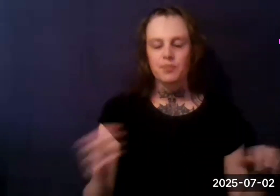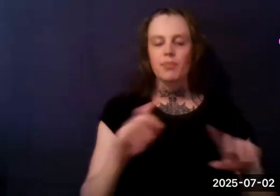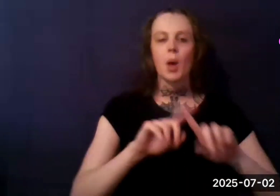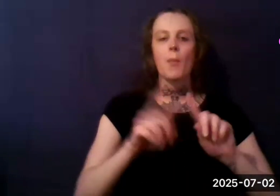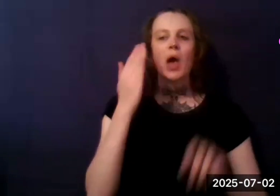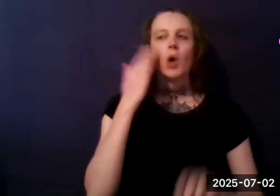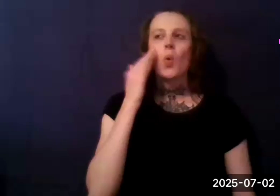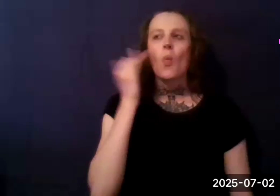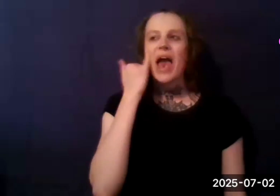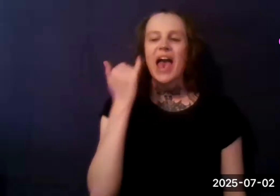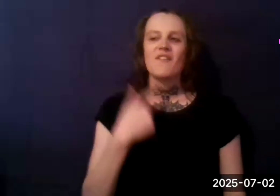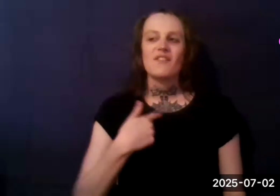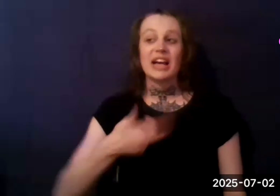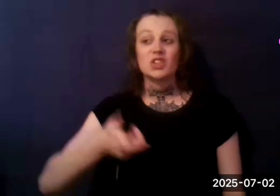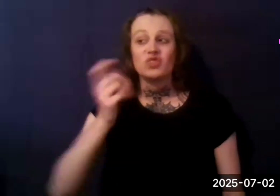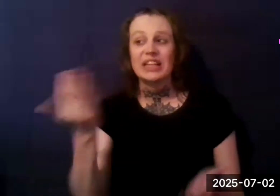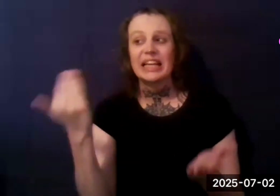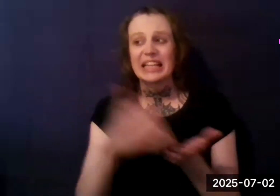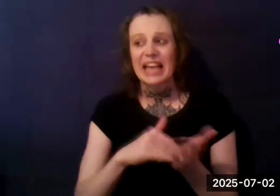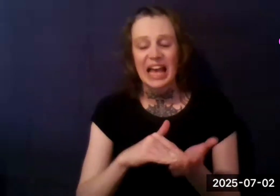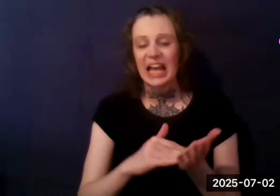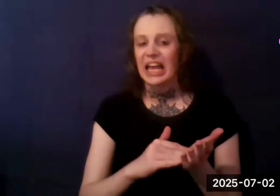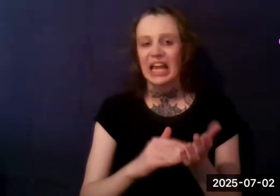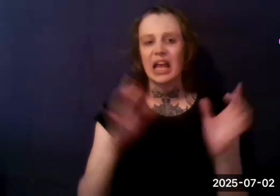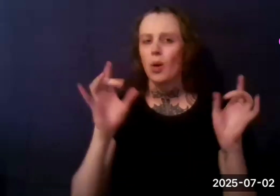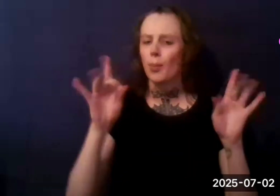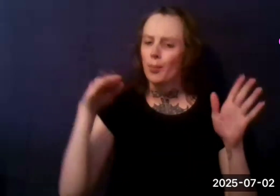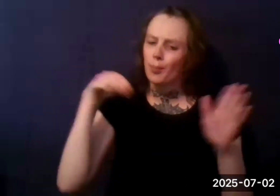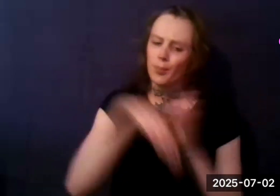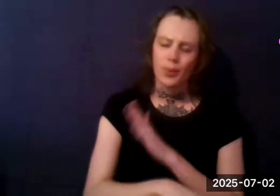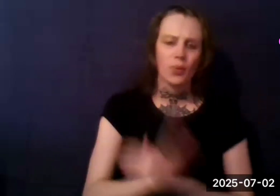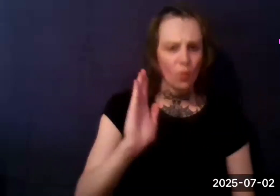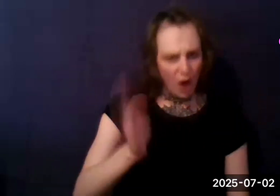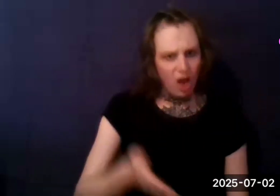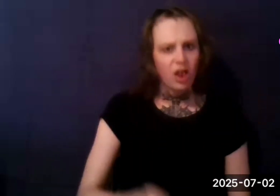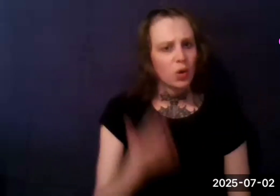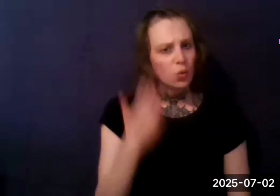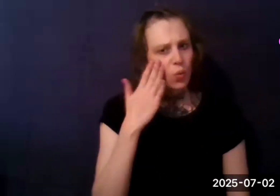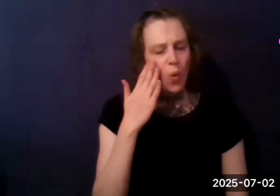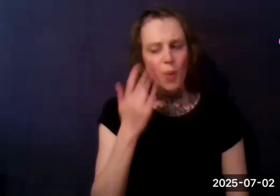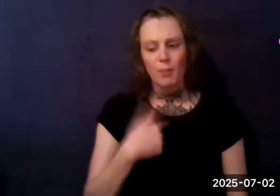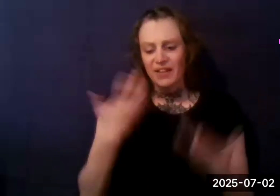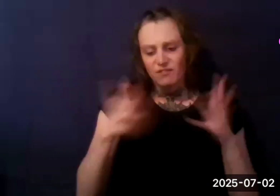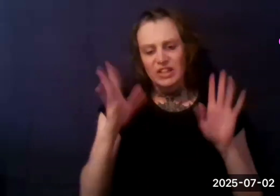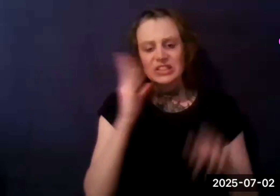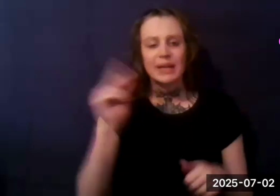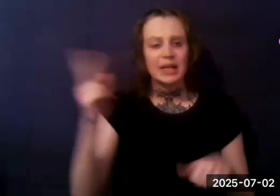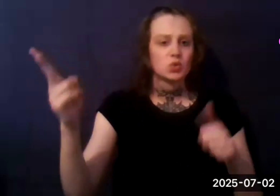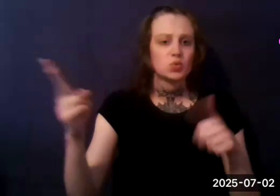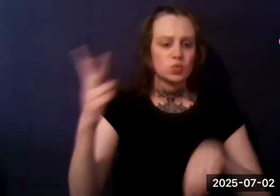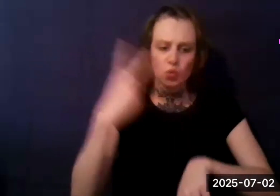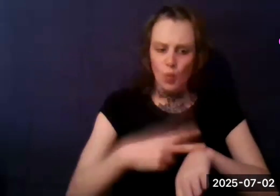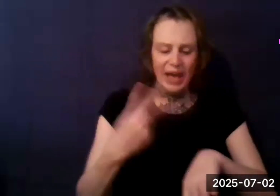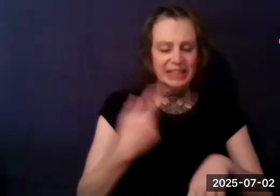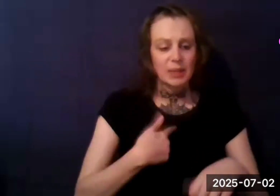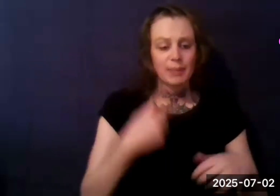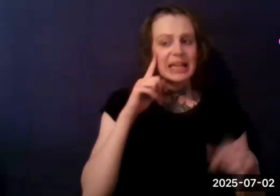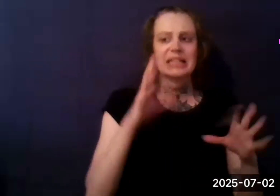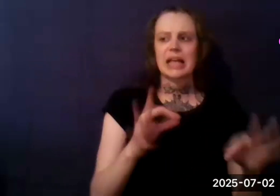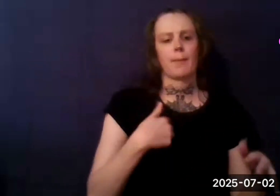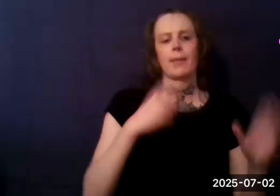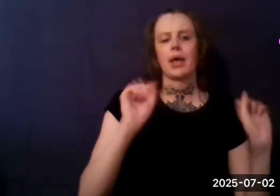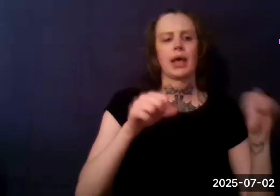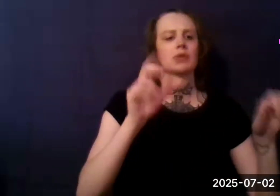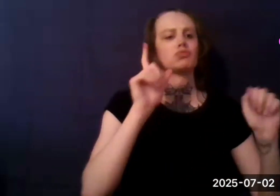stay sober because I had seen it twice already. Like I had seen what happens when I decided that I'm okay on my